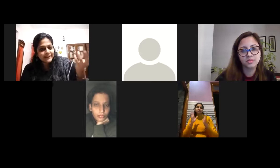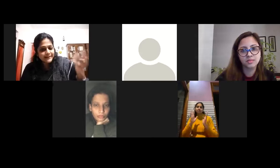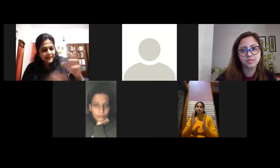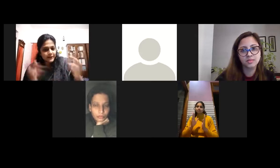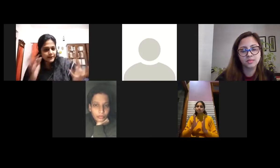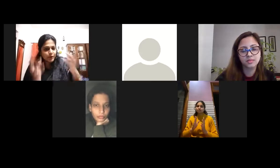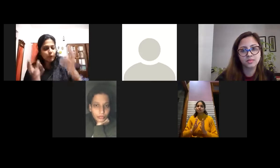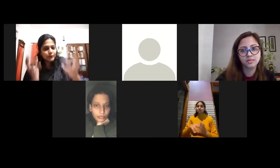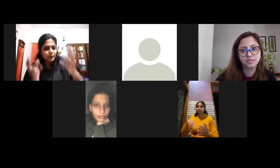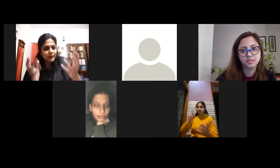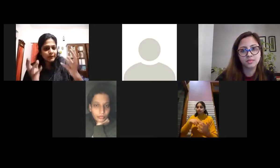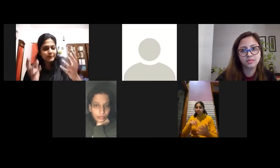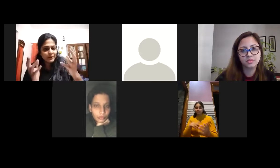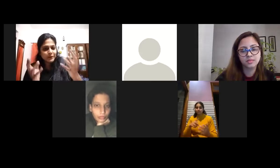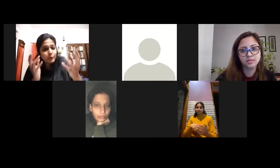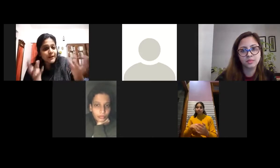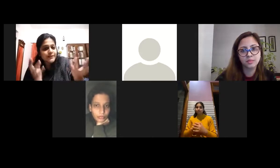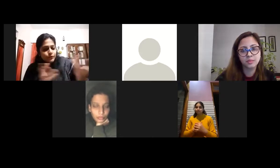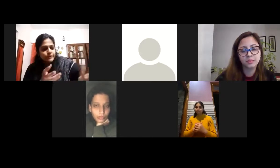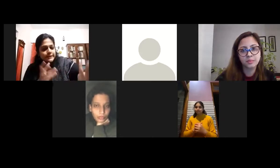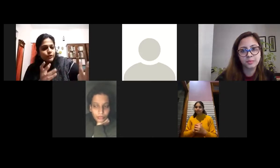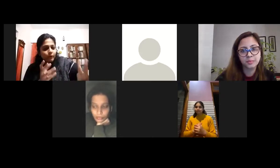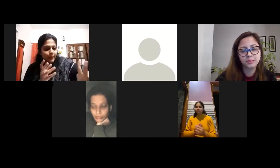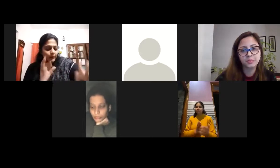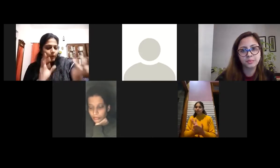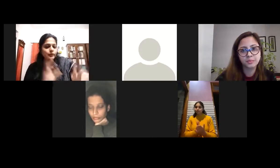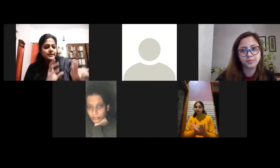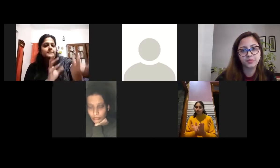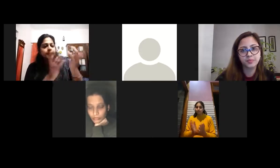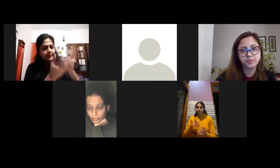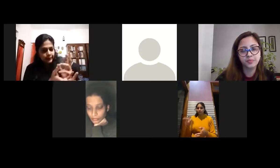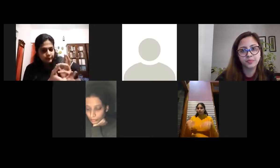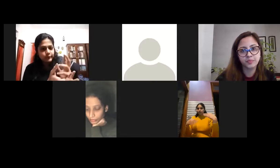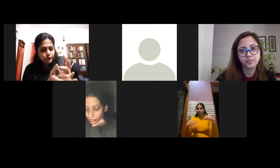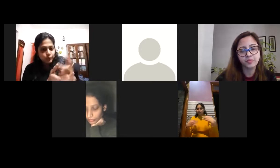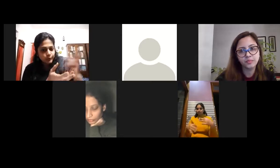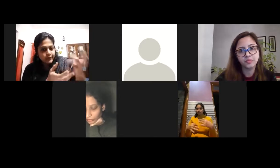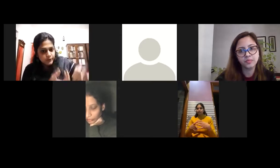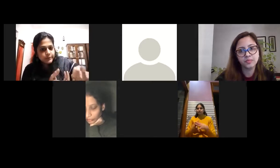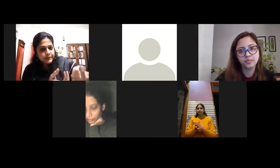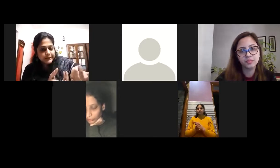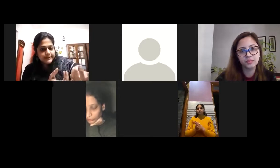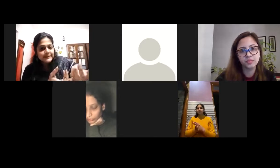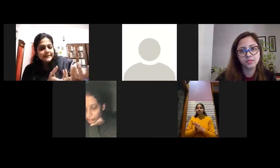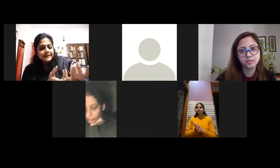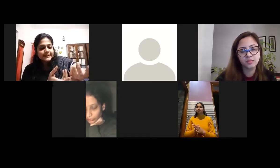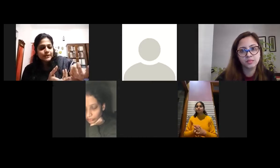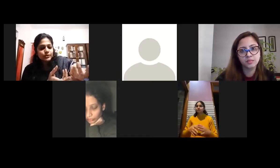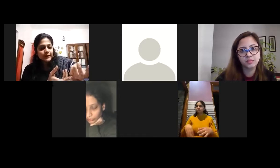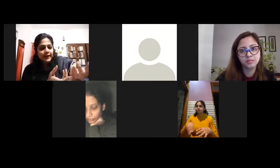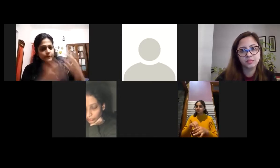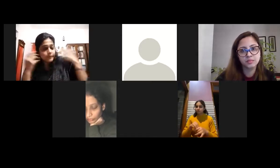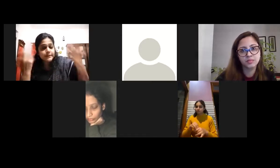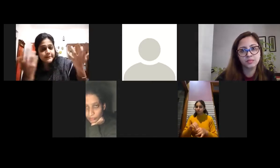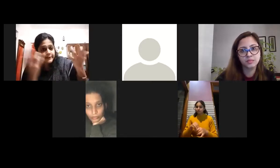read this and he's, the ways in which, for instance, your paper offers us a particular kind of way in which you want to engage with Bertha as a